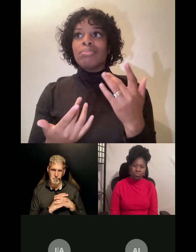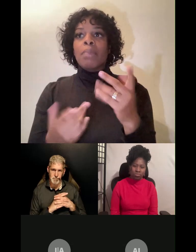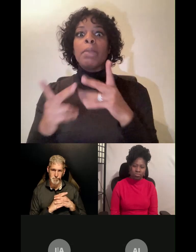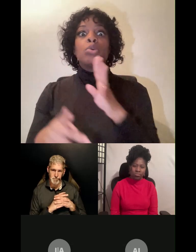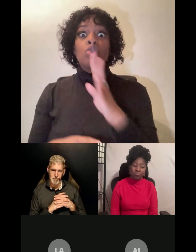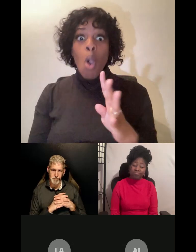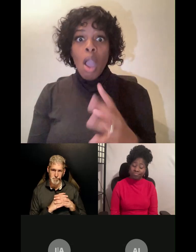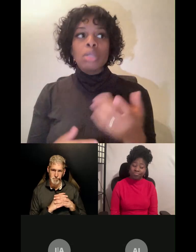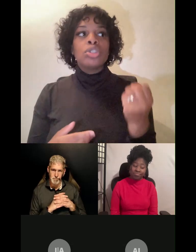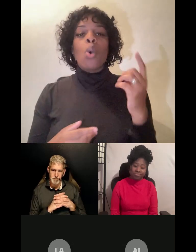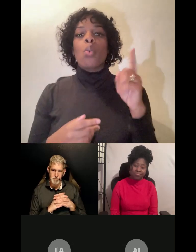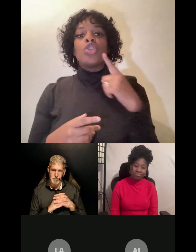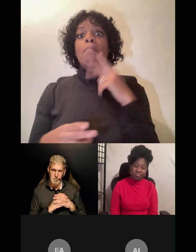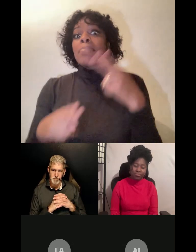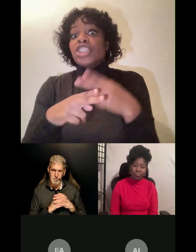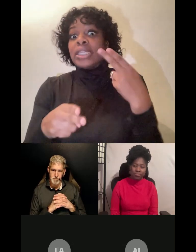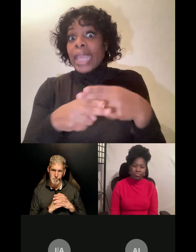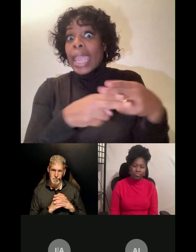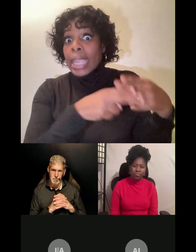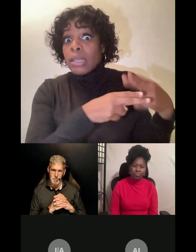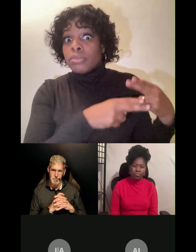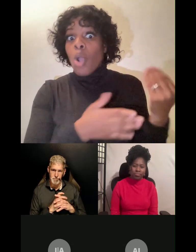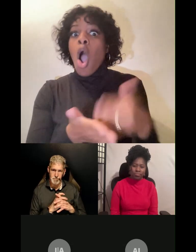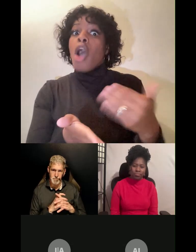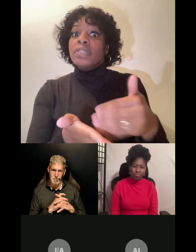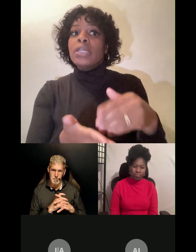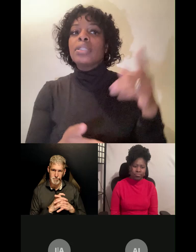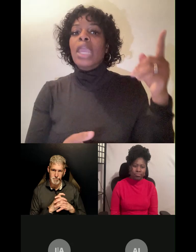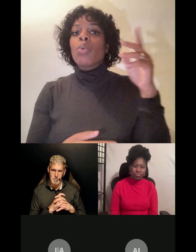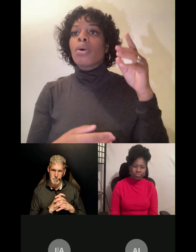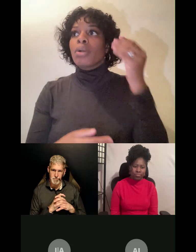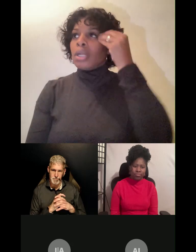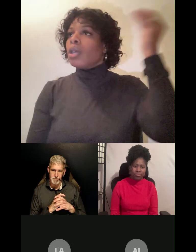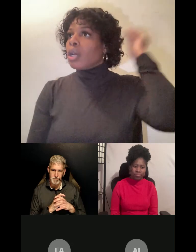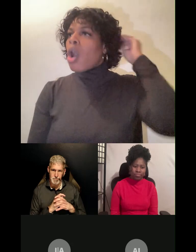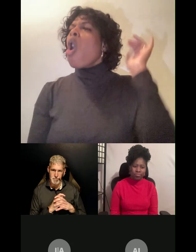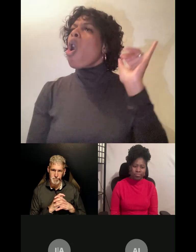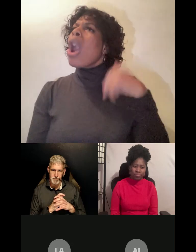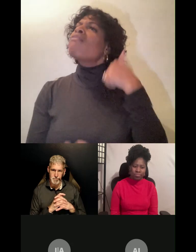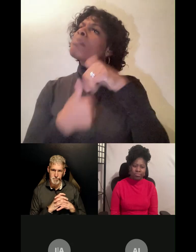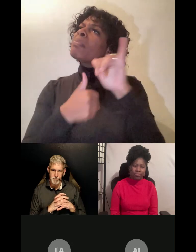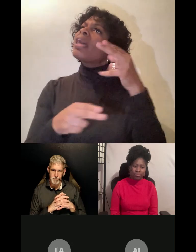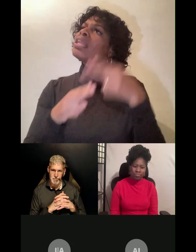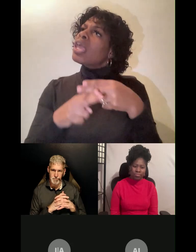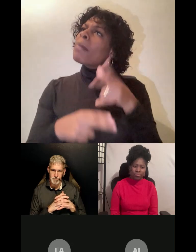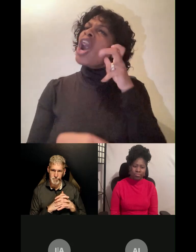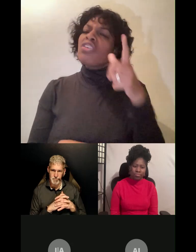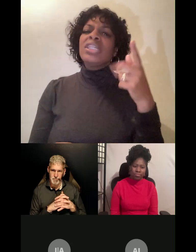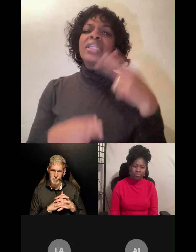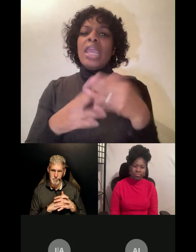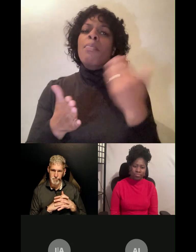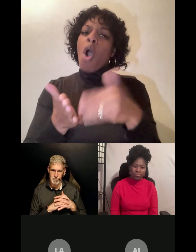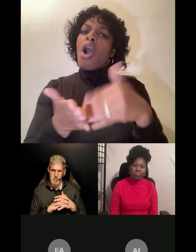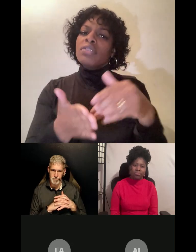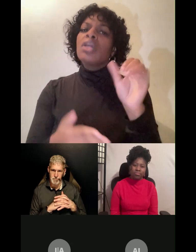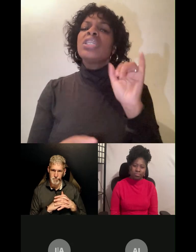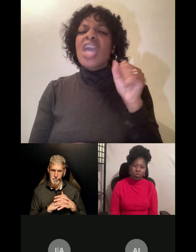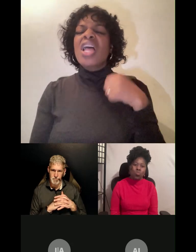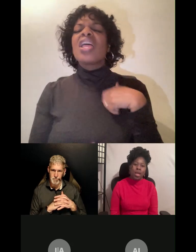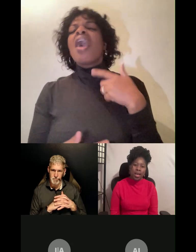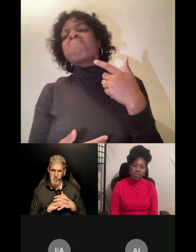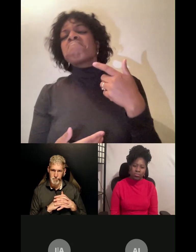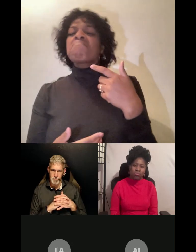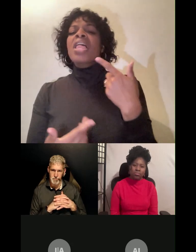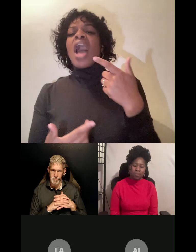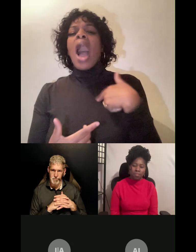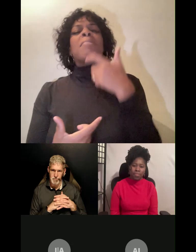networking, people talk. So when you mention names, often they will, oh, I remember that name. I heard that name often.